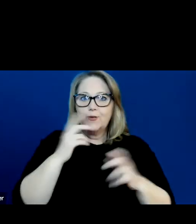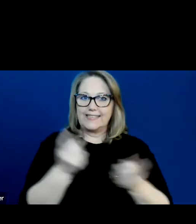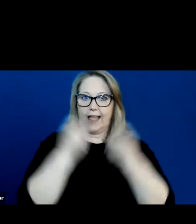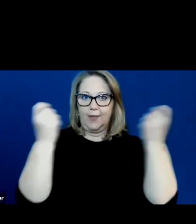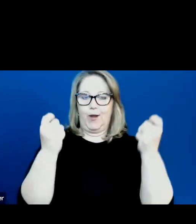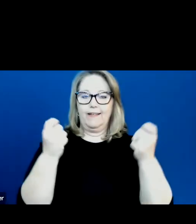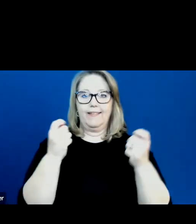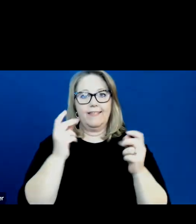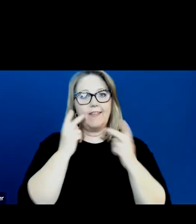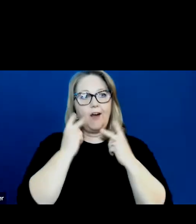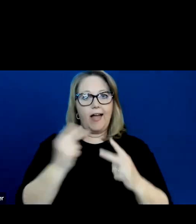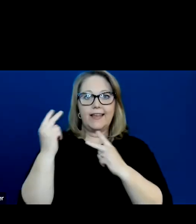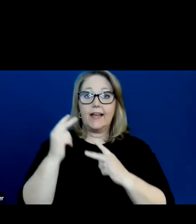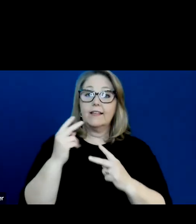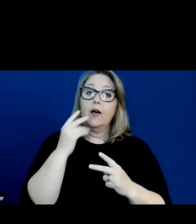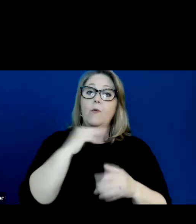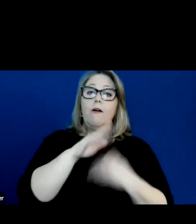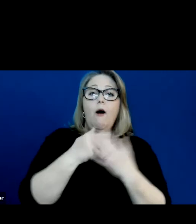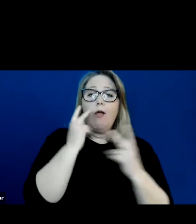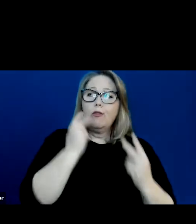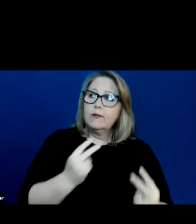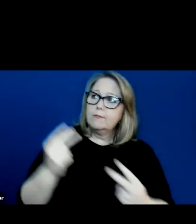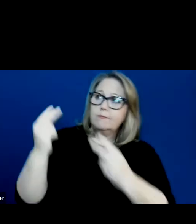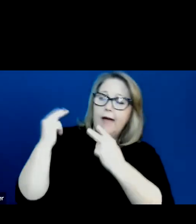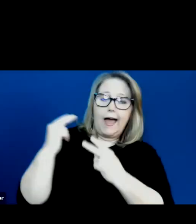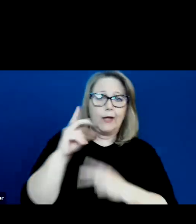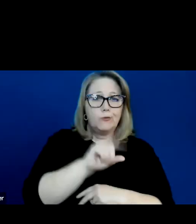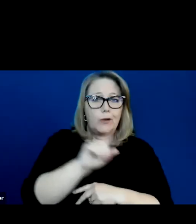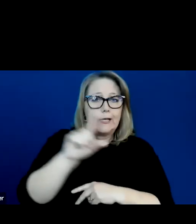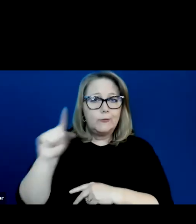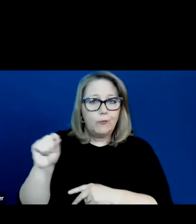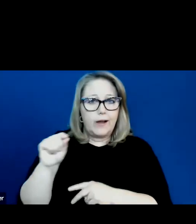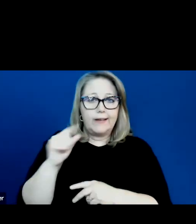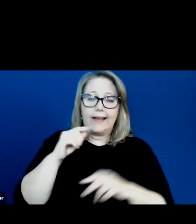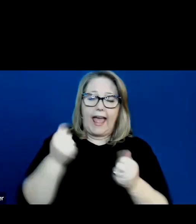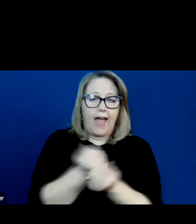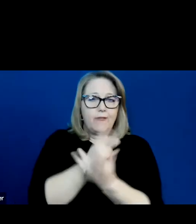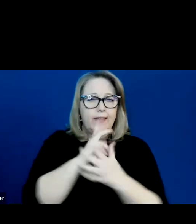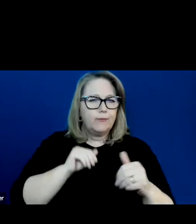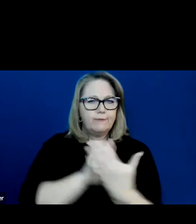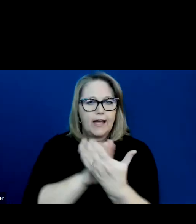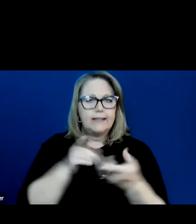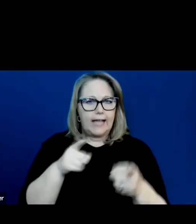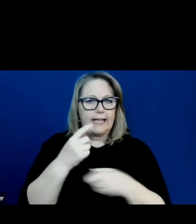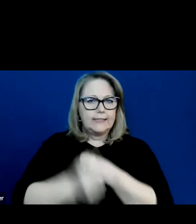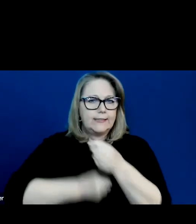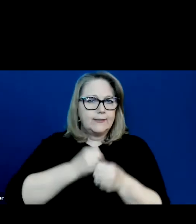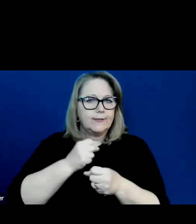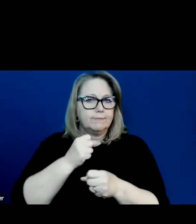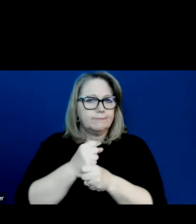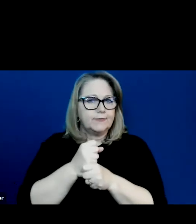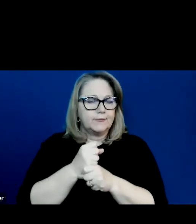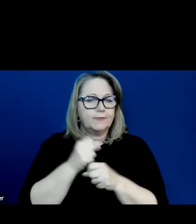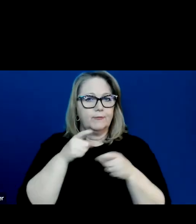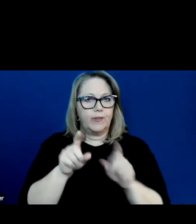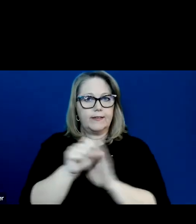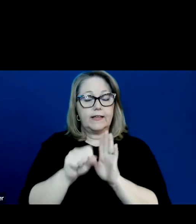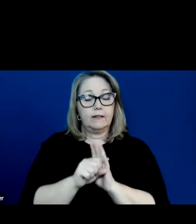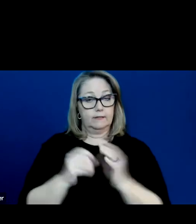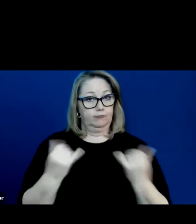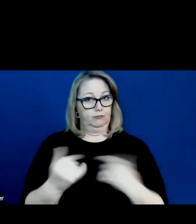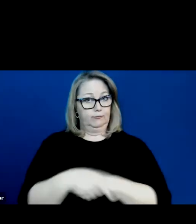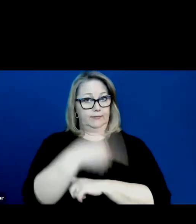back on the difficult year we have faced together as a state. Today, am pleased to be joined once again by Shannon Bennett from the